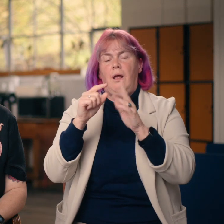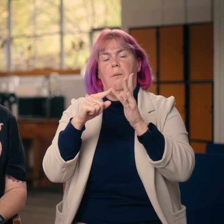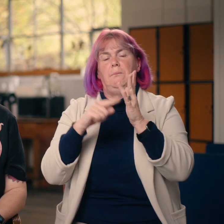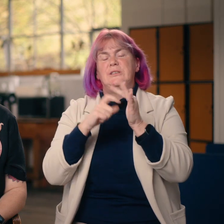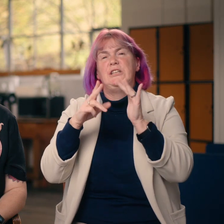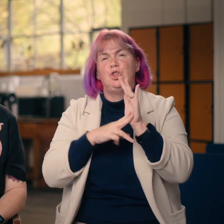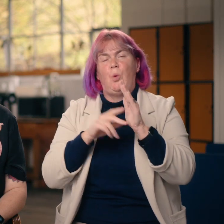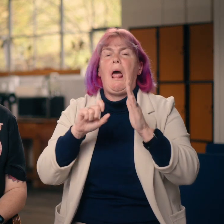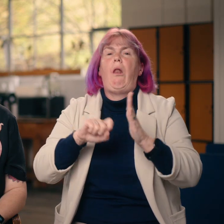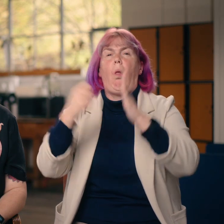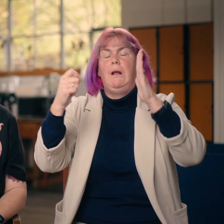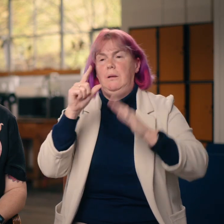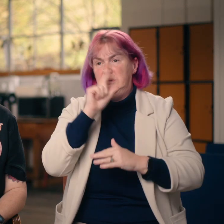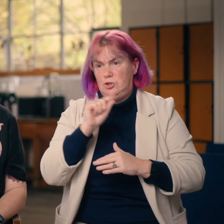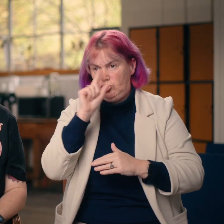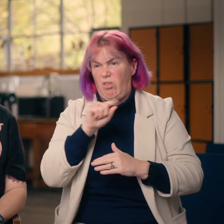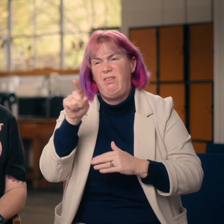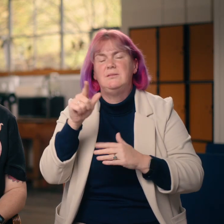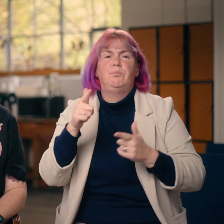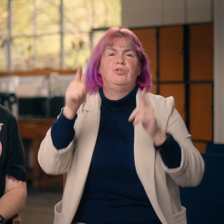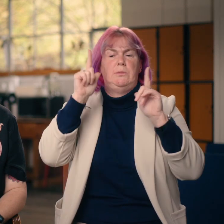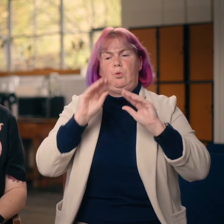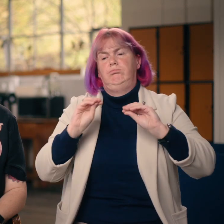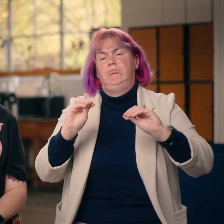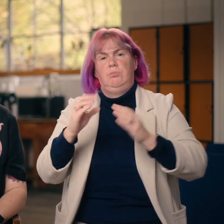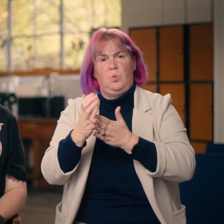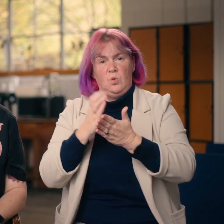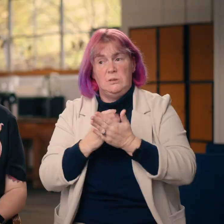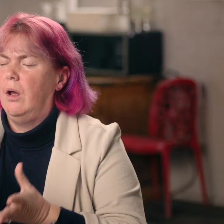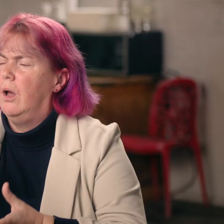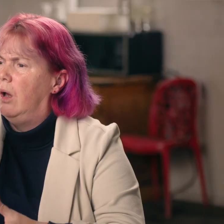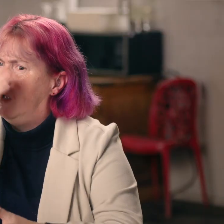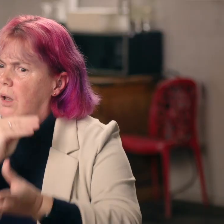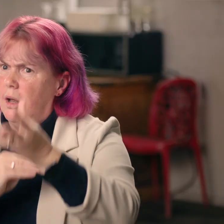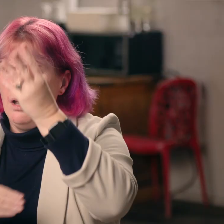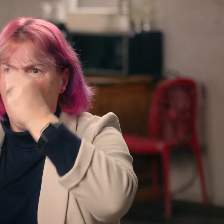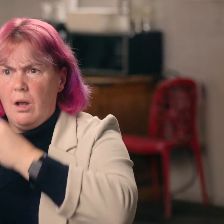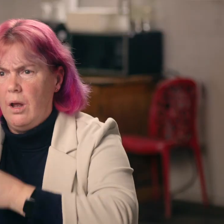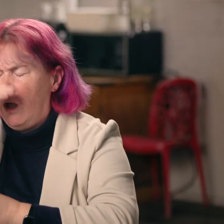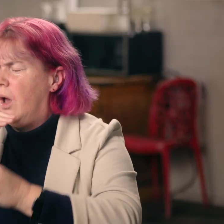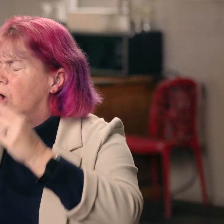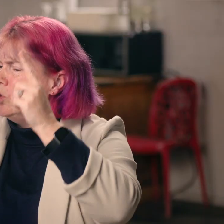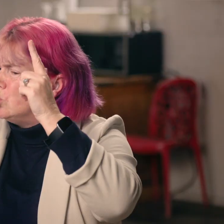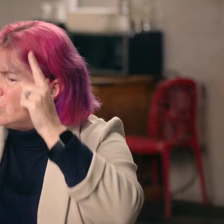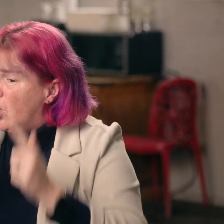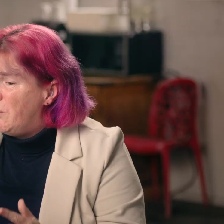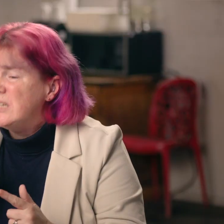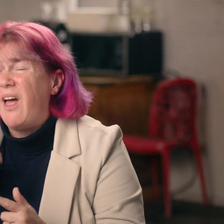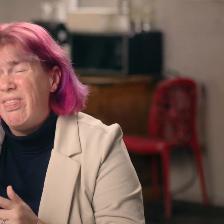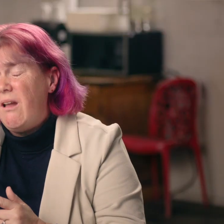called Unlocking Potential, which is a principal preparation course. I learnt so much from that course,